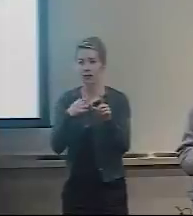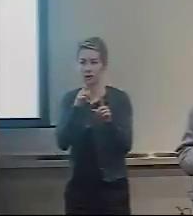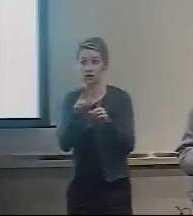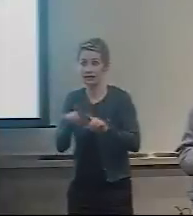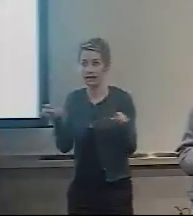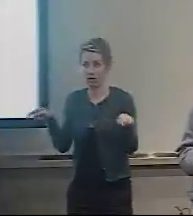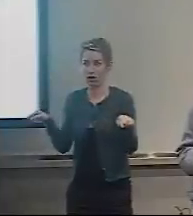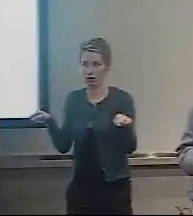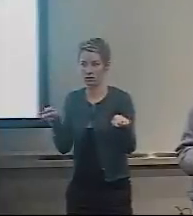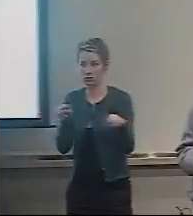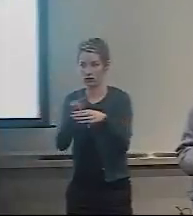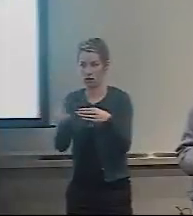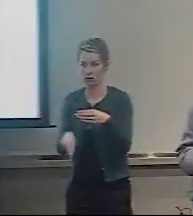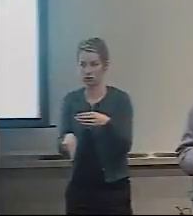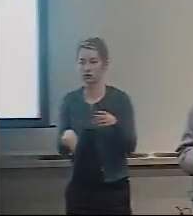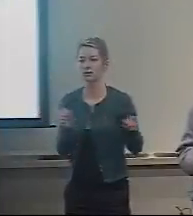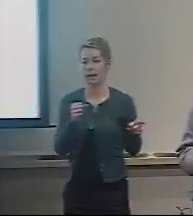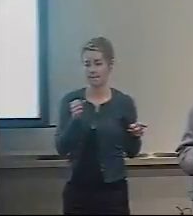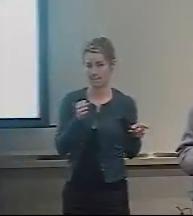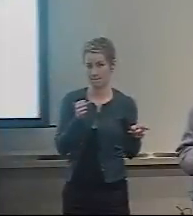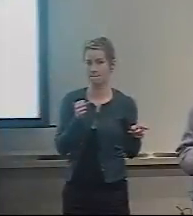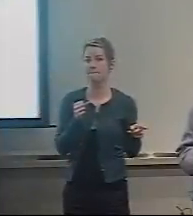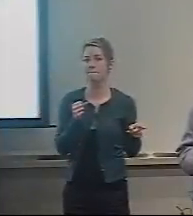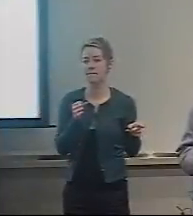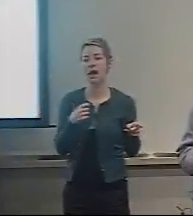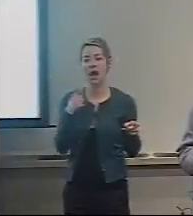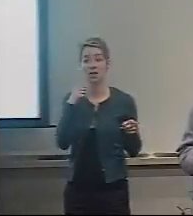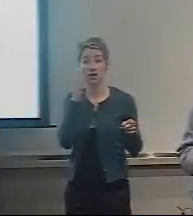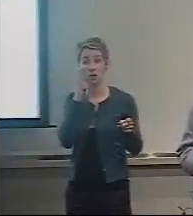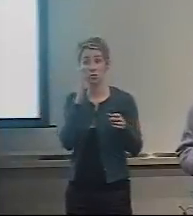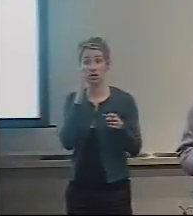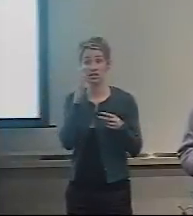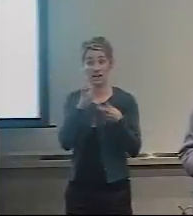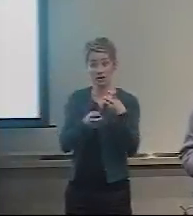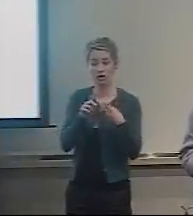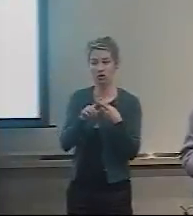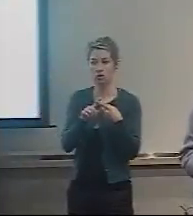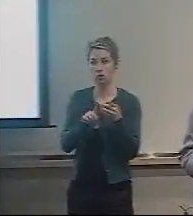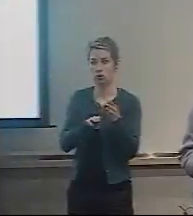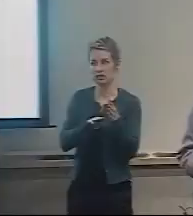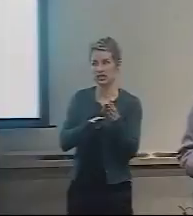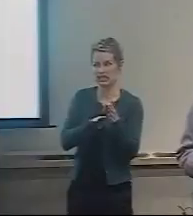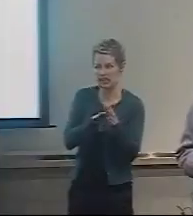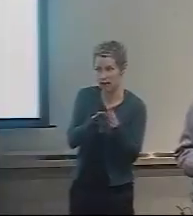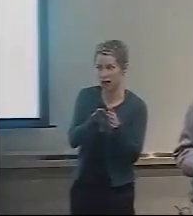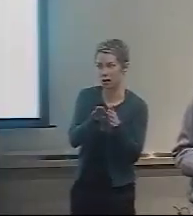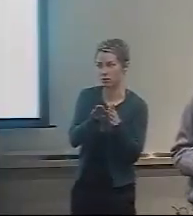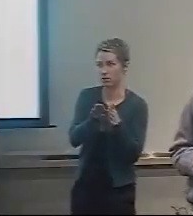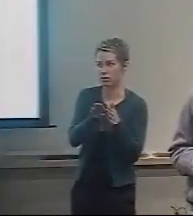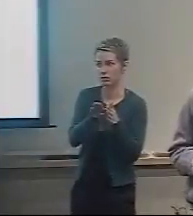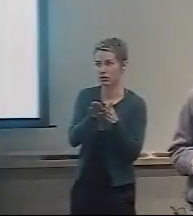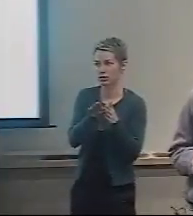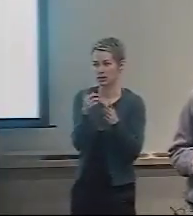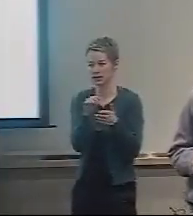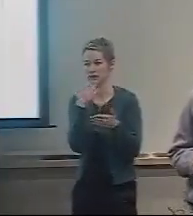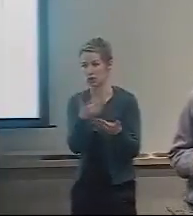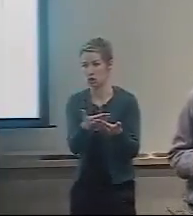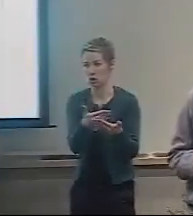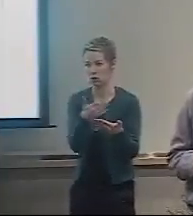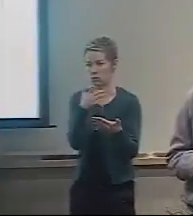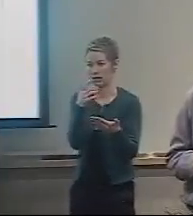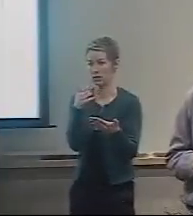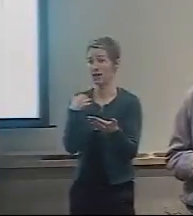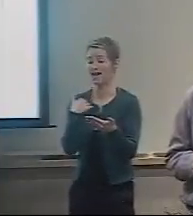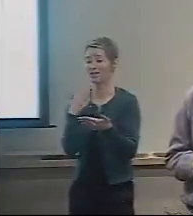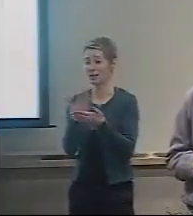different. But I think it would be very difficult to develop one that's good. Because there are some standard